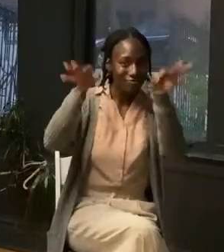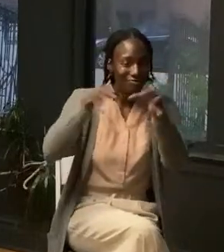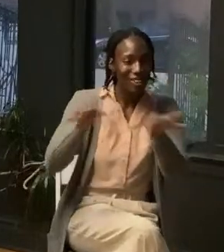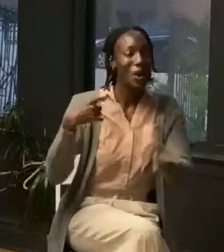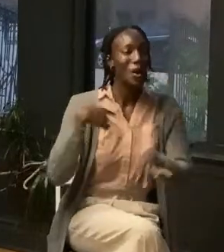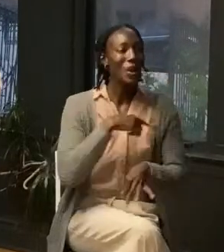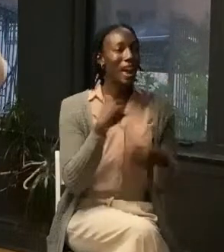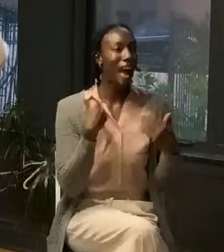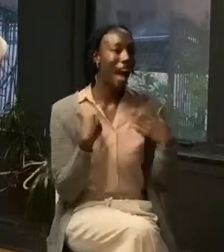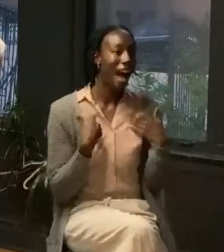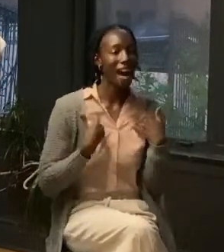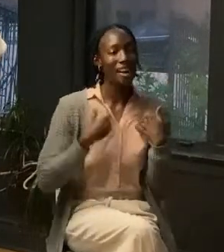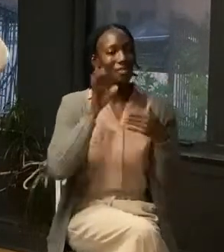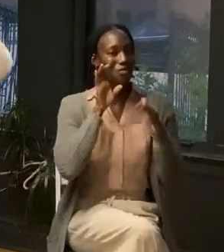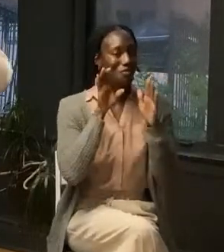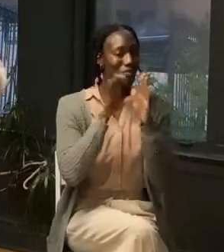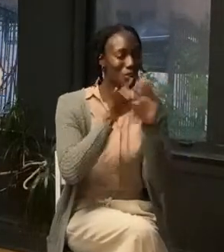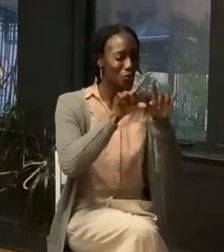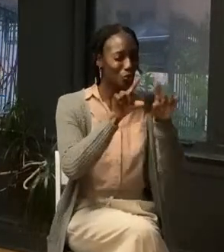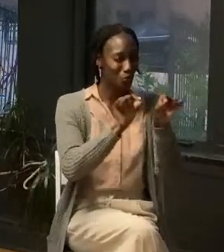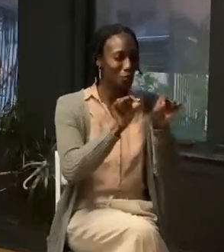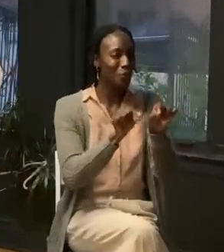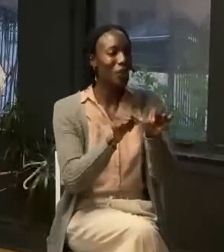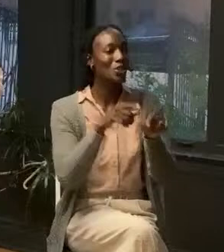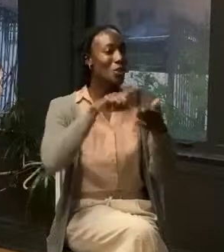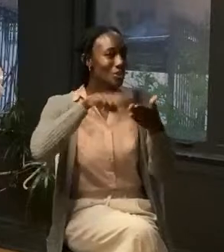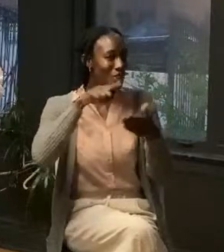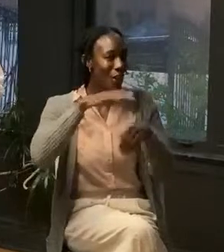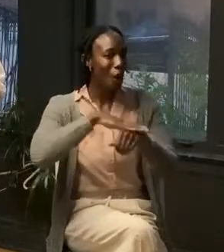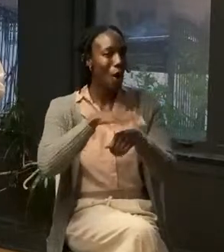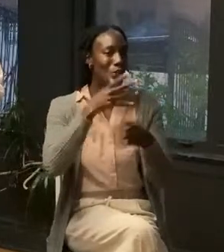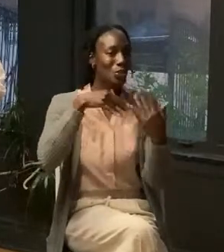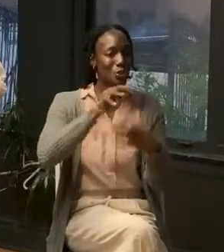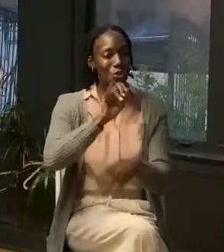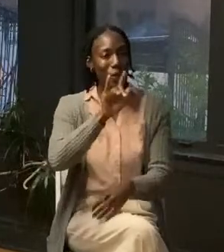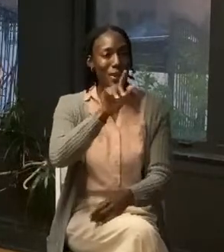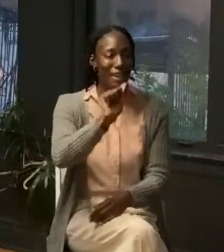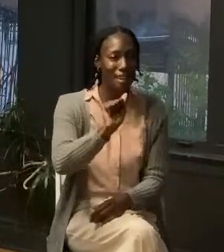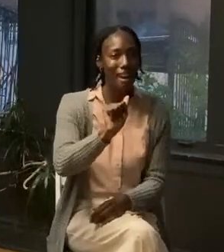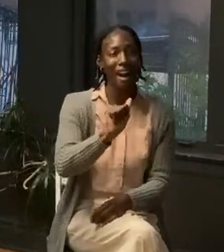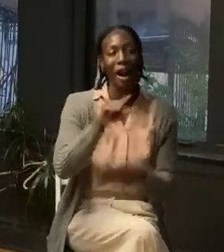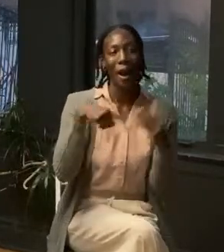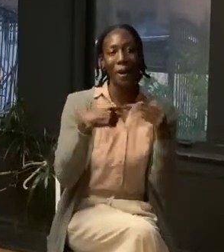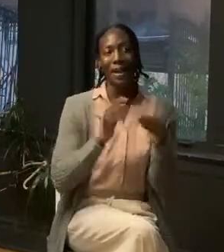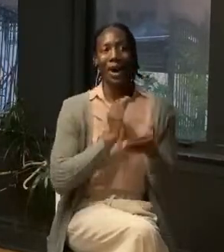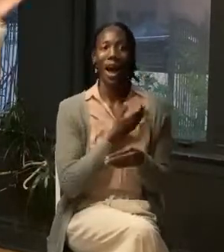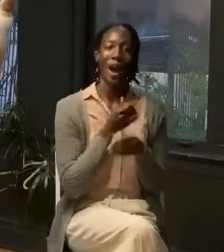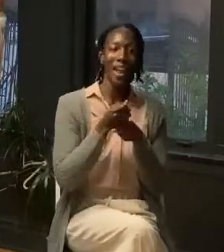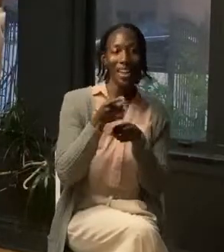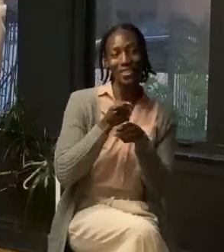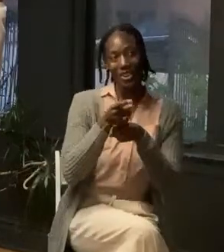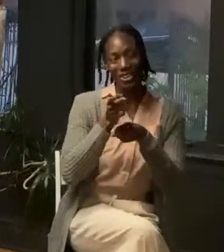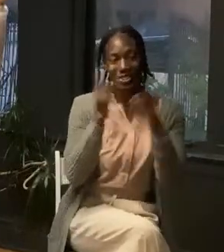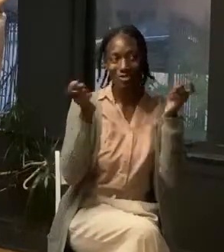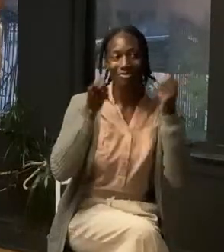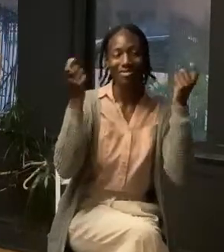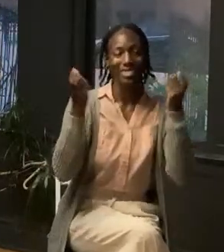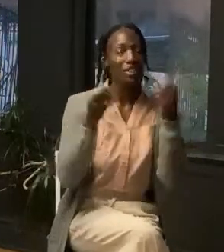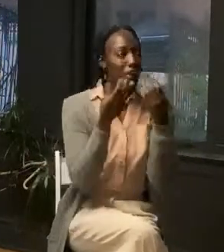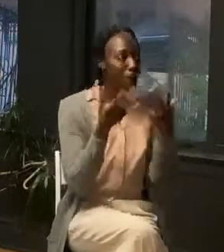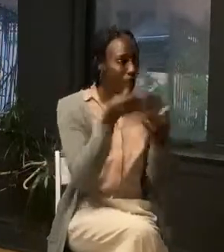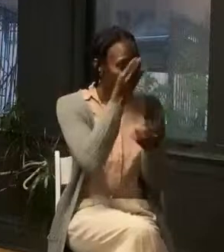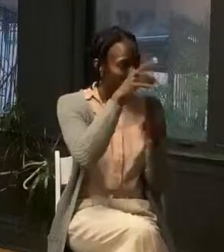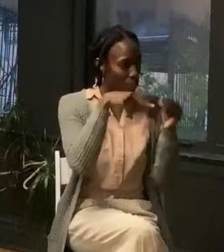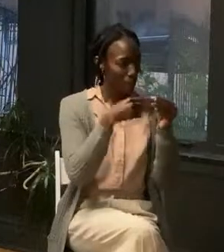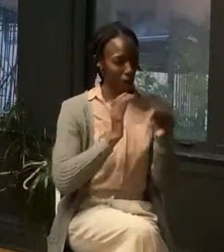our social medias. I'm going to stop nerding out about our anniversary for a second to let you know that there's lots of information about all of our programs